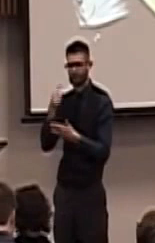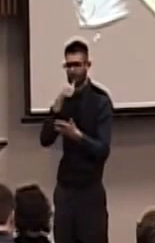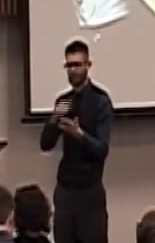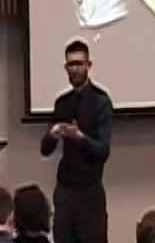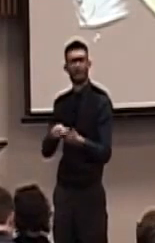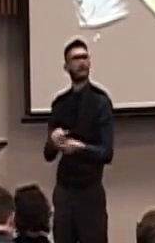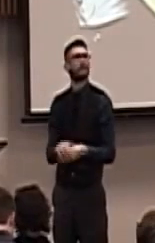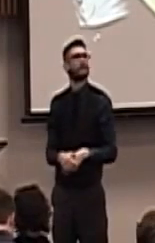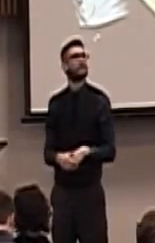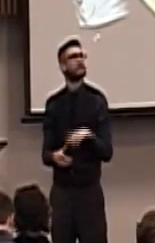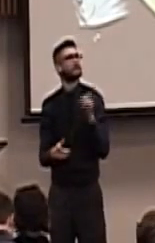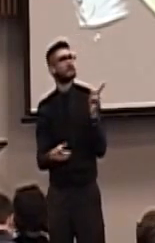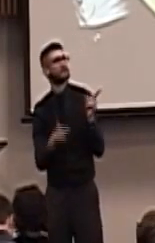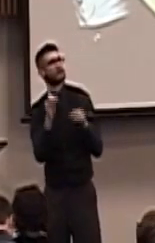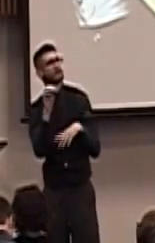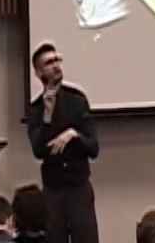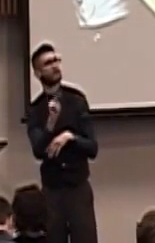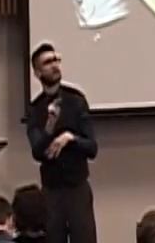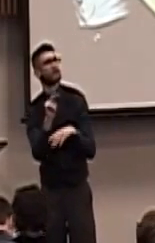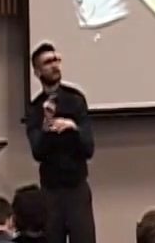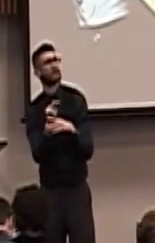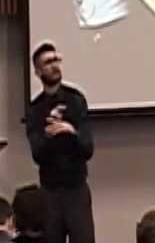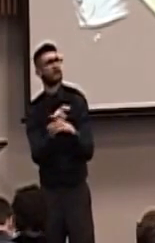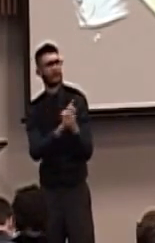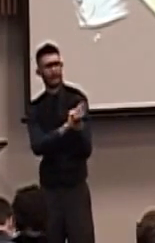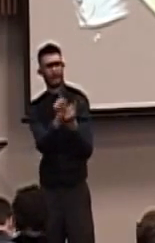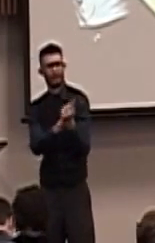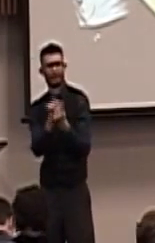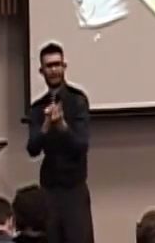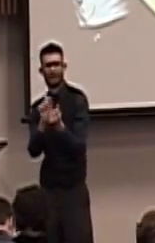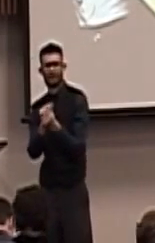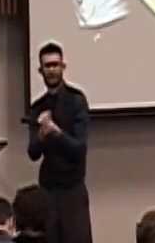Don meeting with the medical staff,